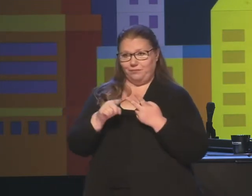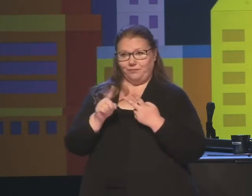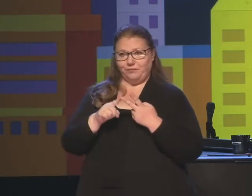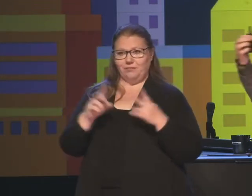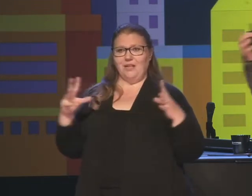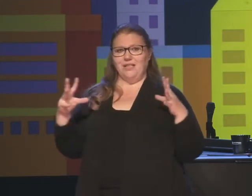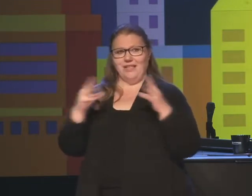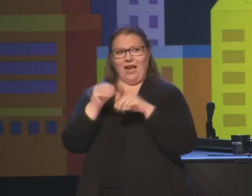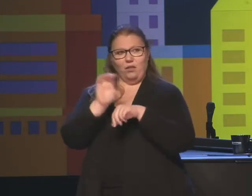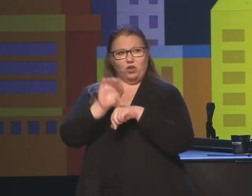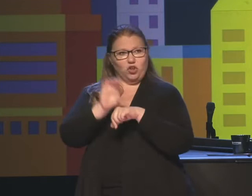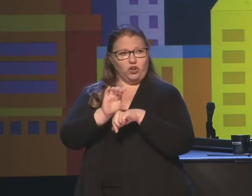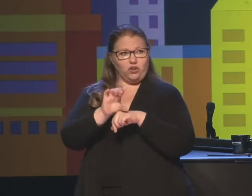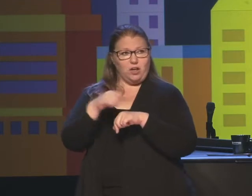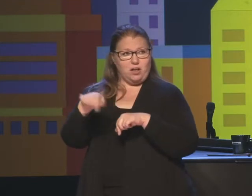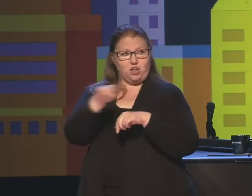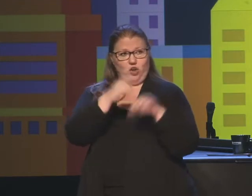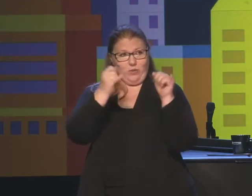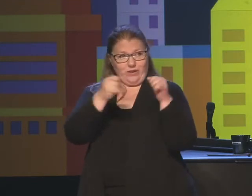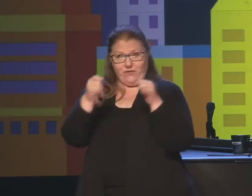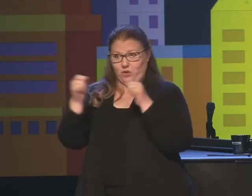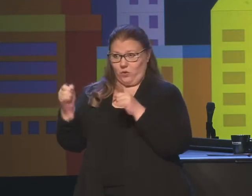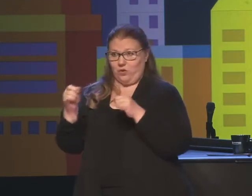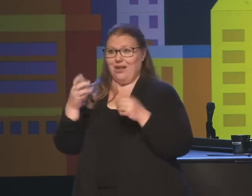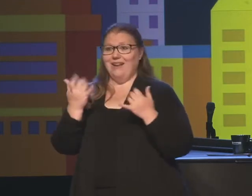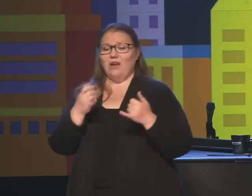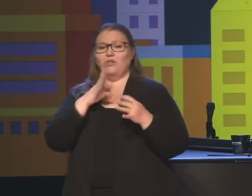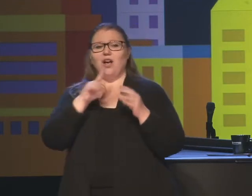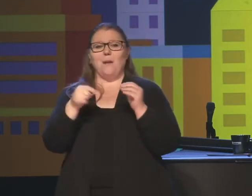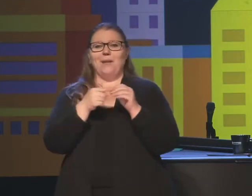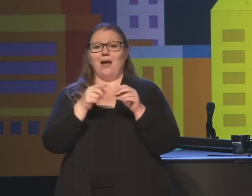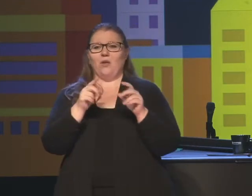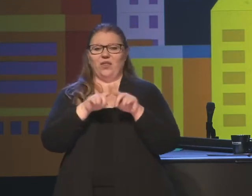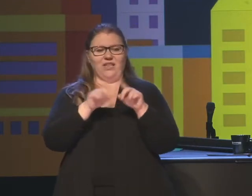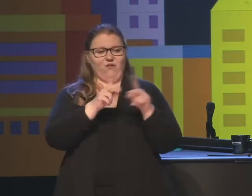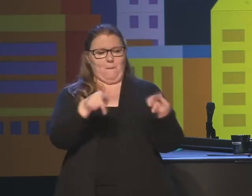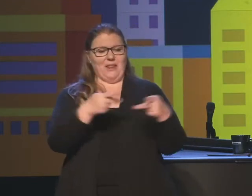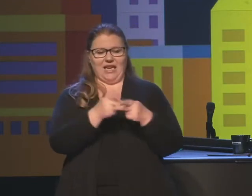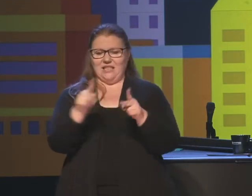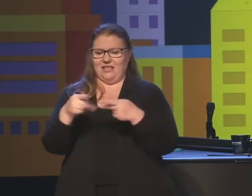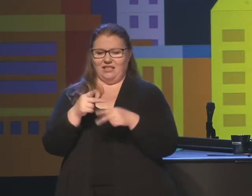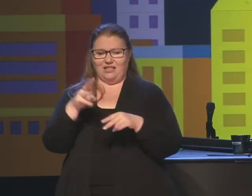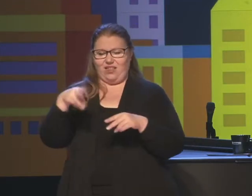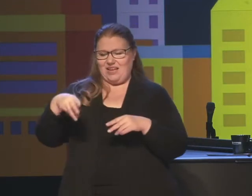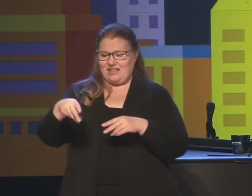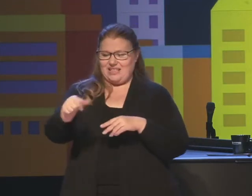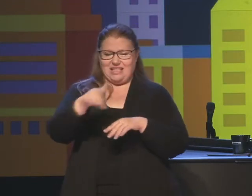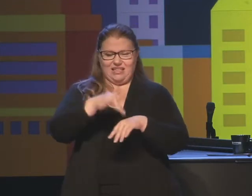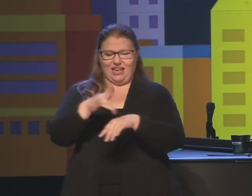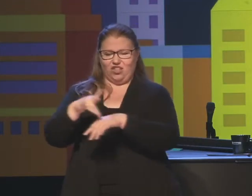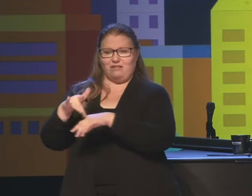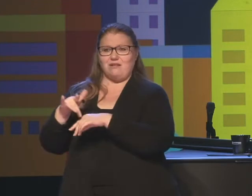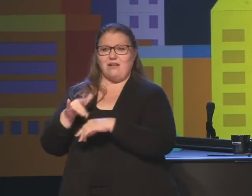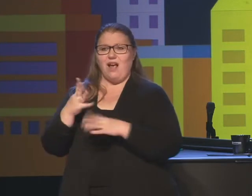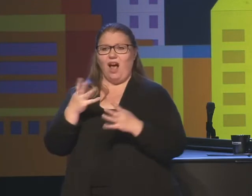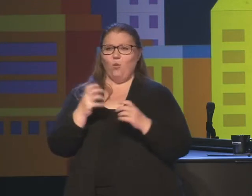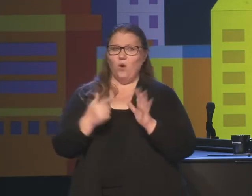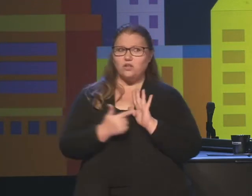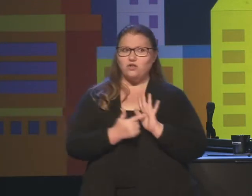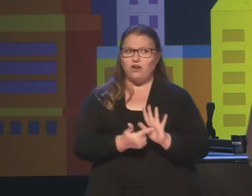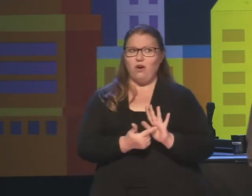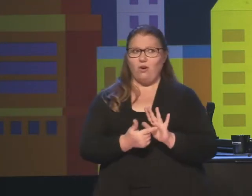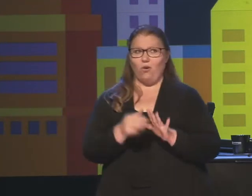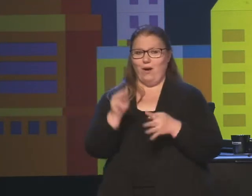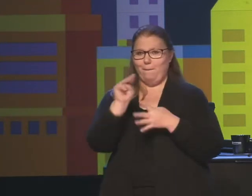gathered church. That's you as an individual. Now let's talk about the places that the seed falls. And I want to really dig in here because I want to show that